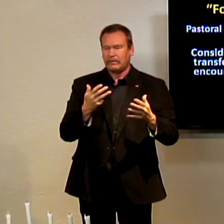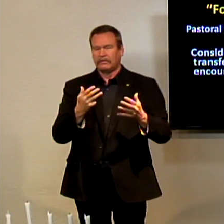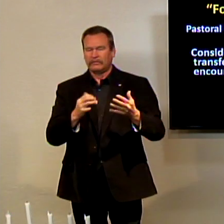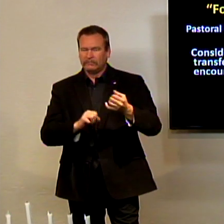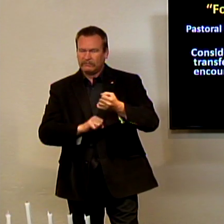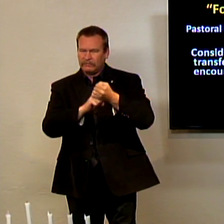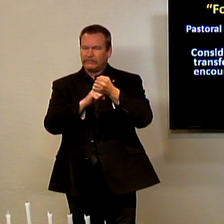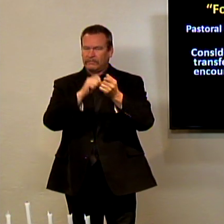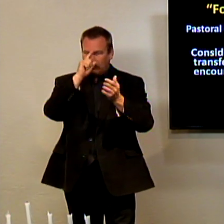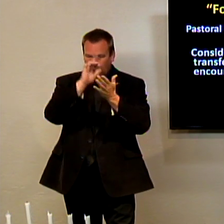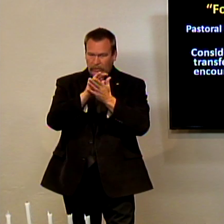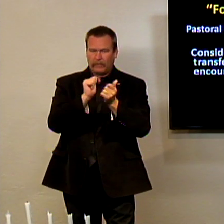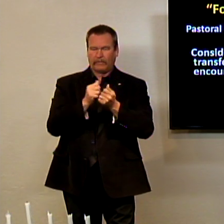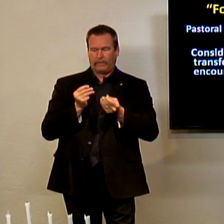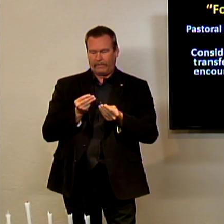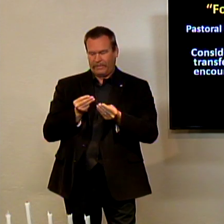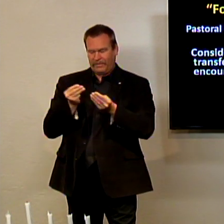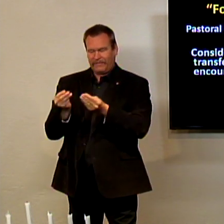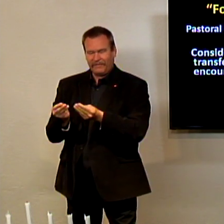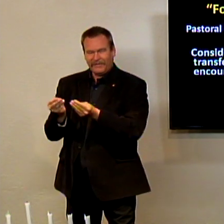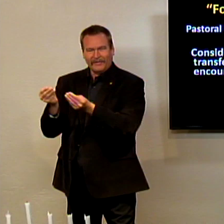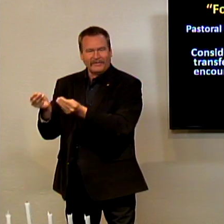okay? I'm going to be here to offer support.